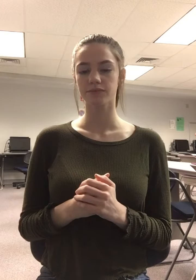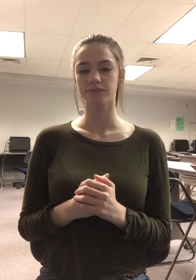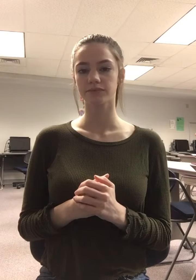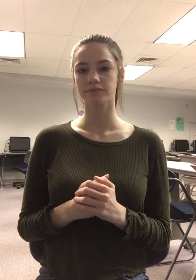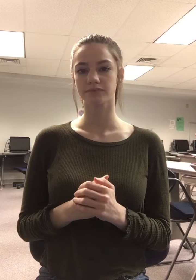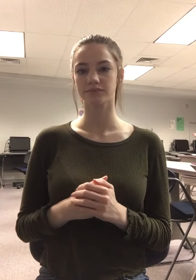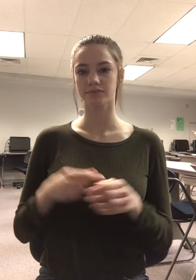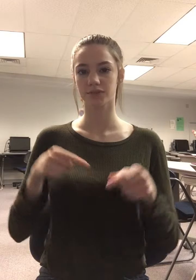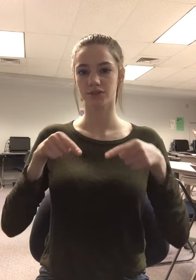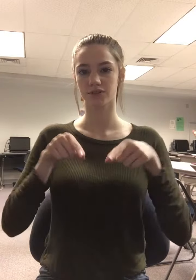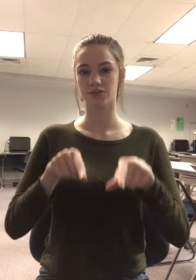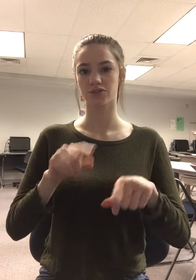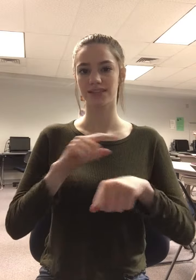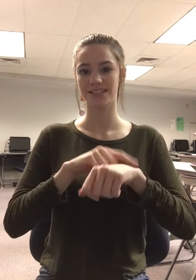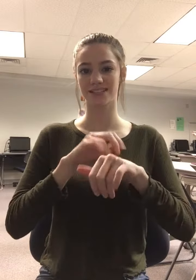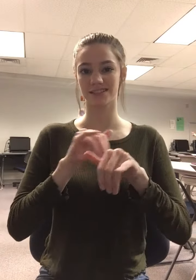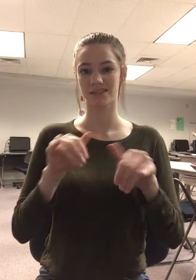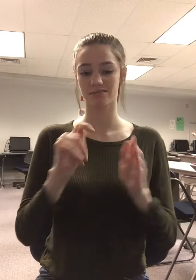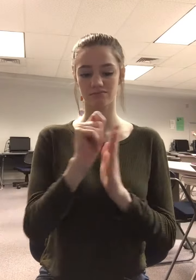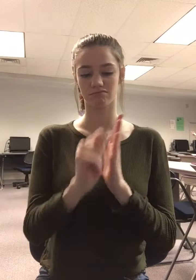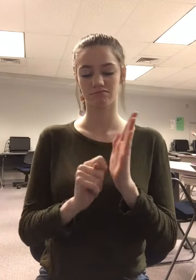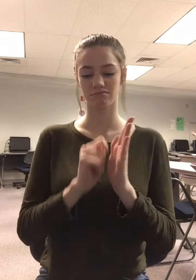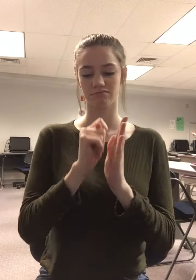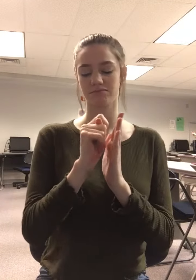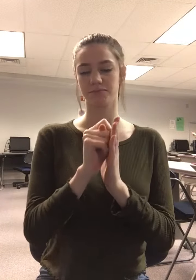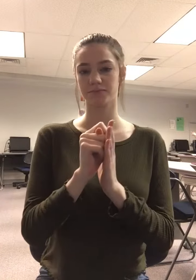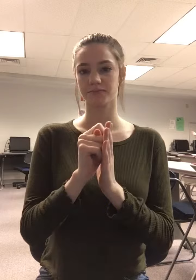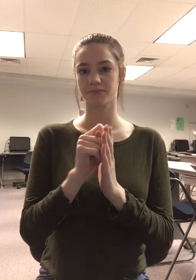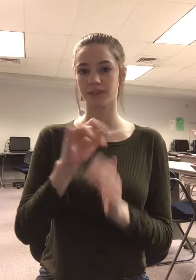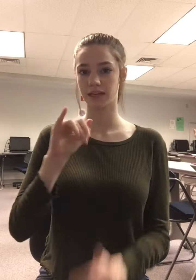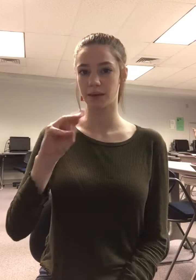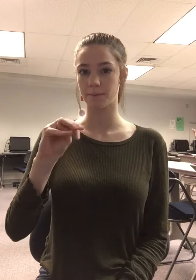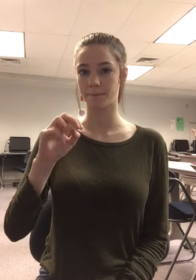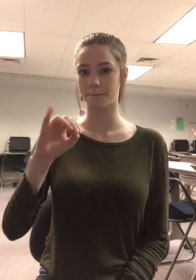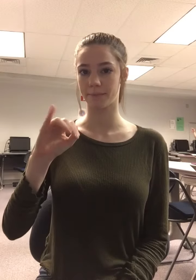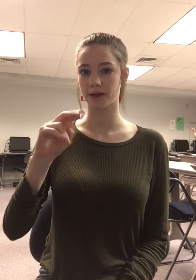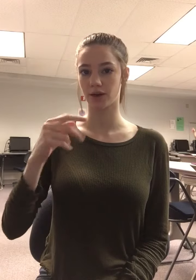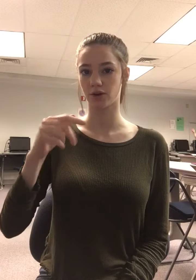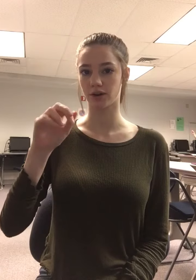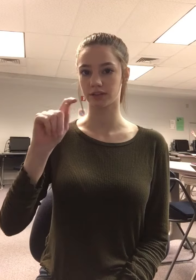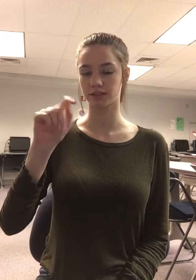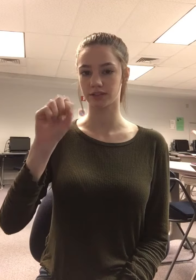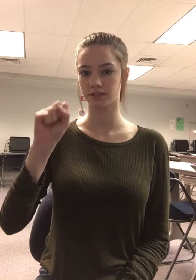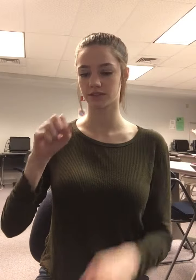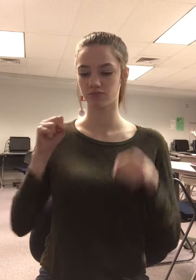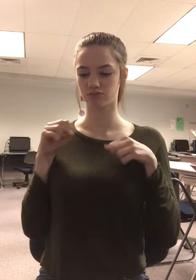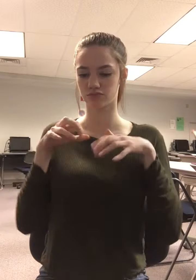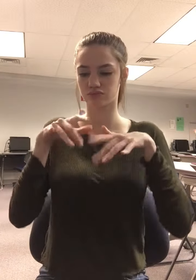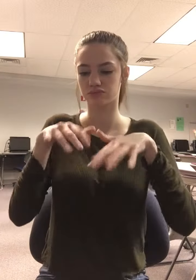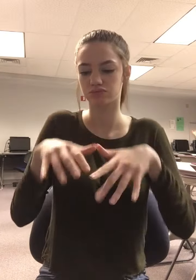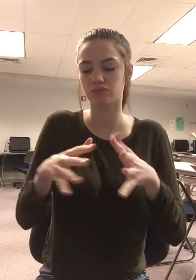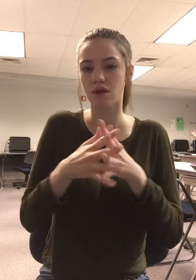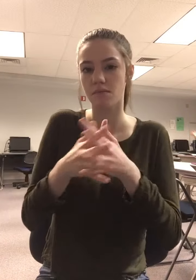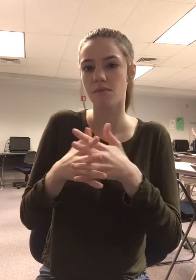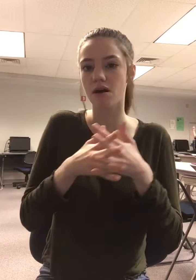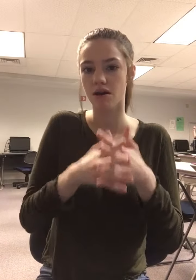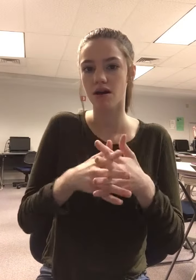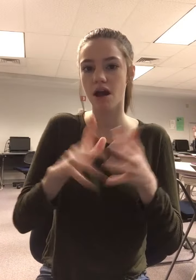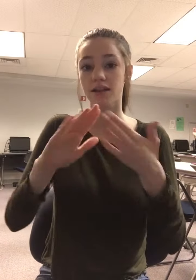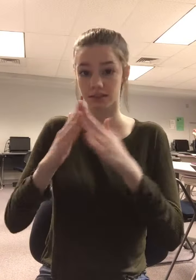During the same time period, immigrants flooded America, and they flooded the cities for work. The average